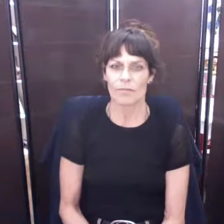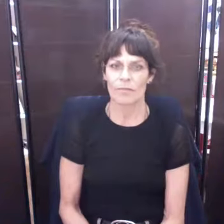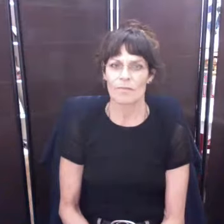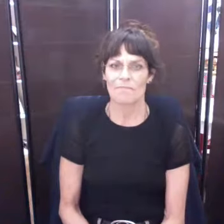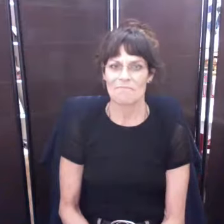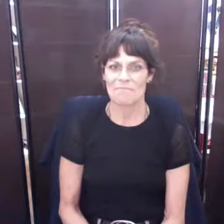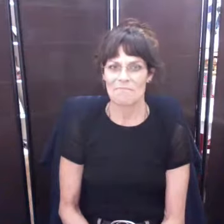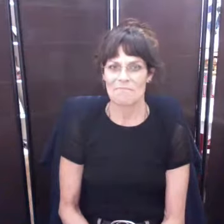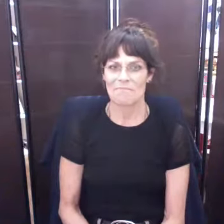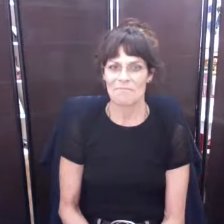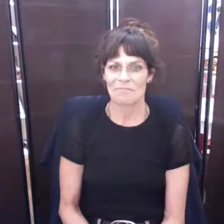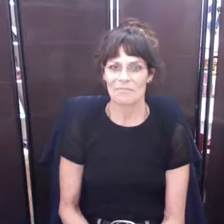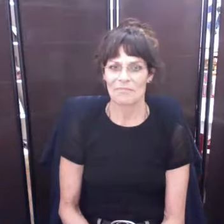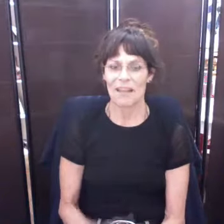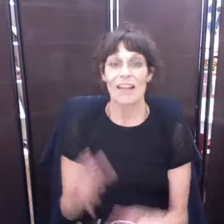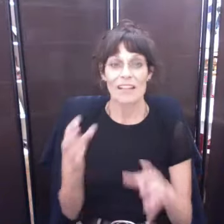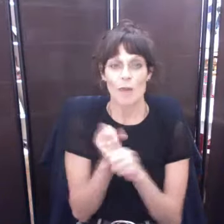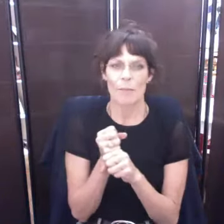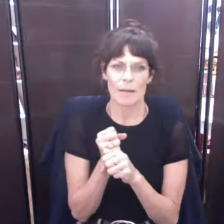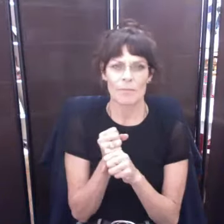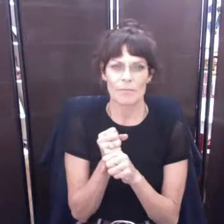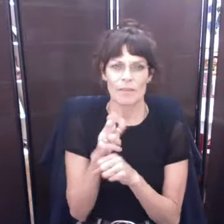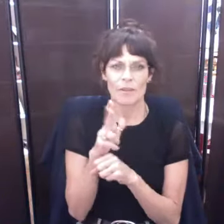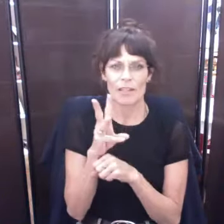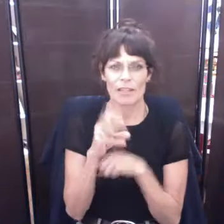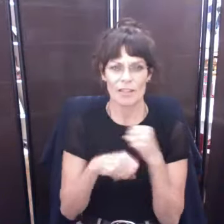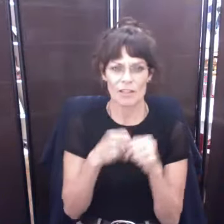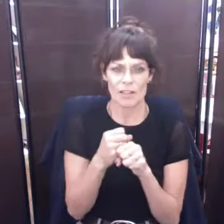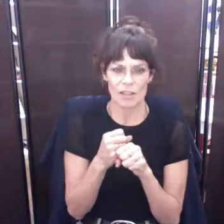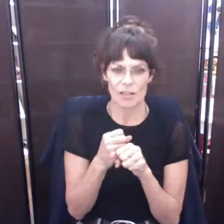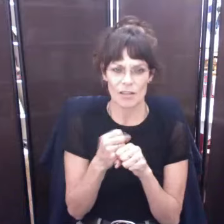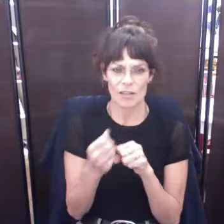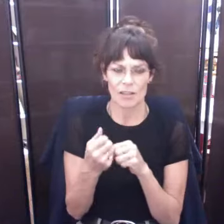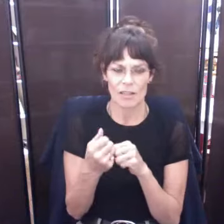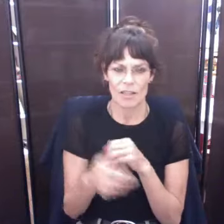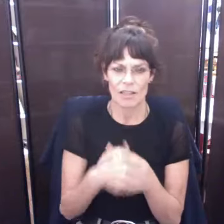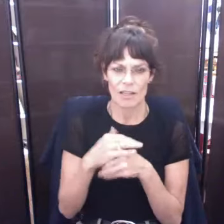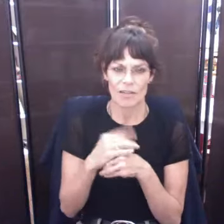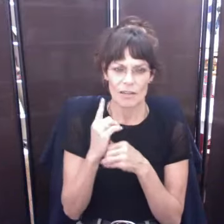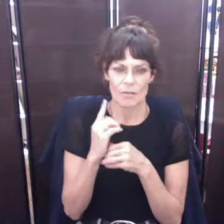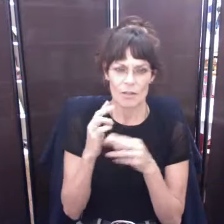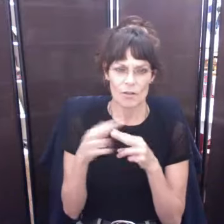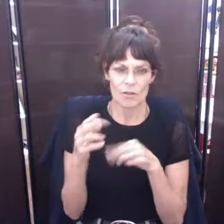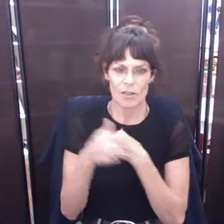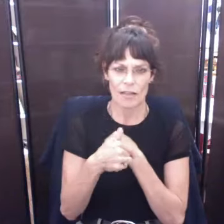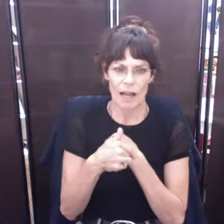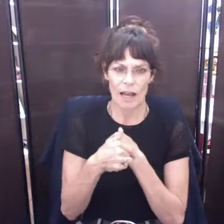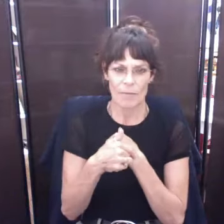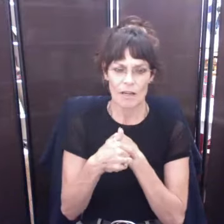All right, just to wrap this up, 36 years is a lot to cover in one short time frame with you guys. I've had